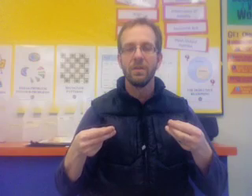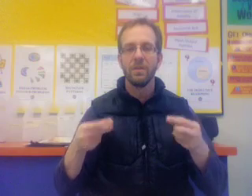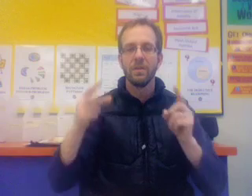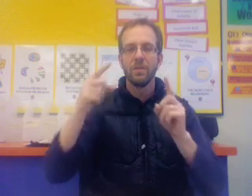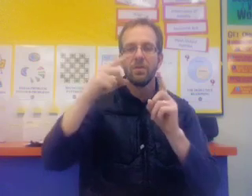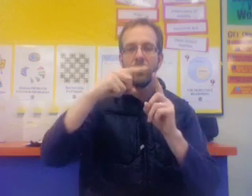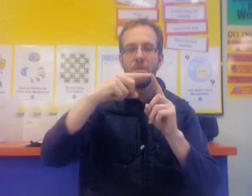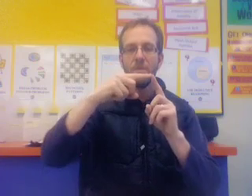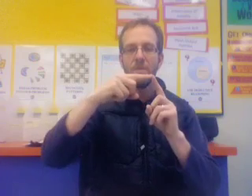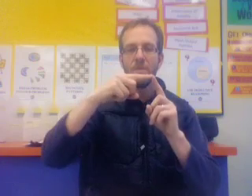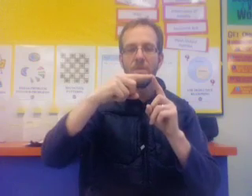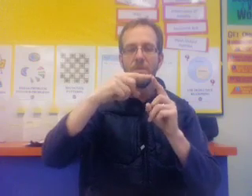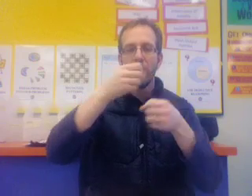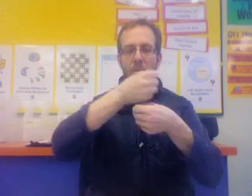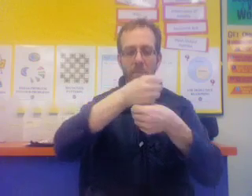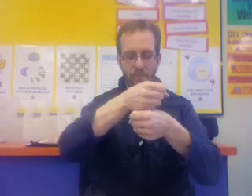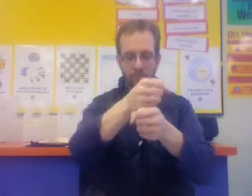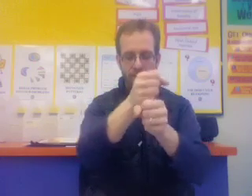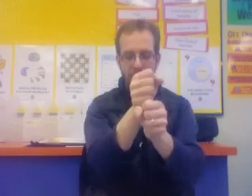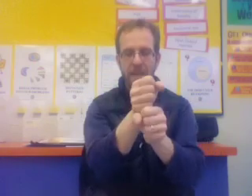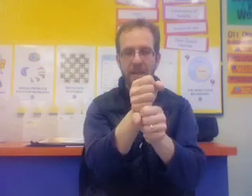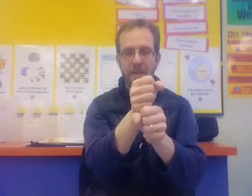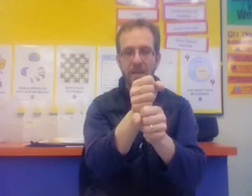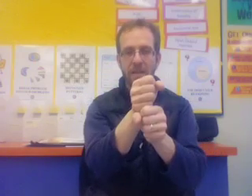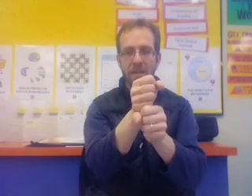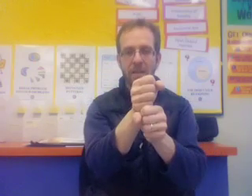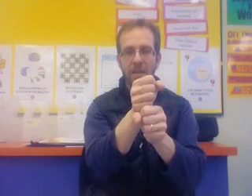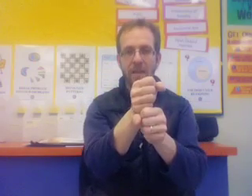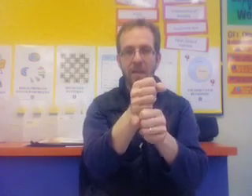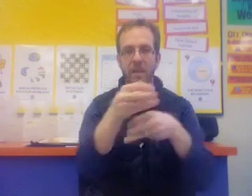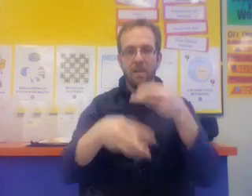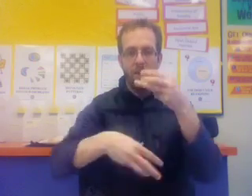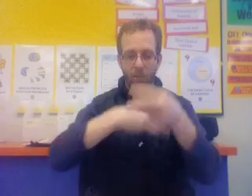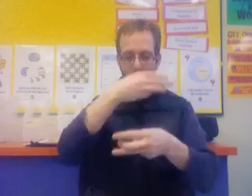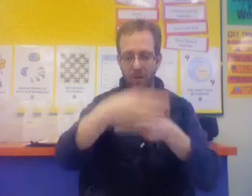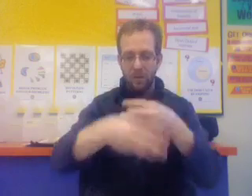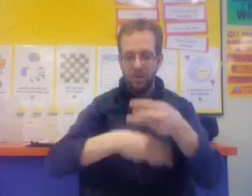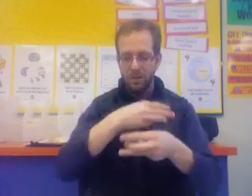to make the world